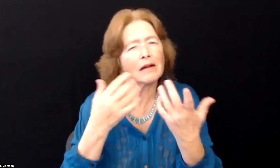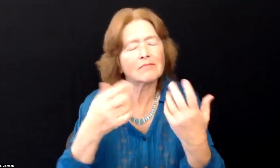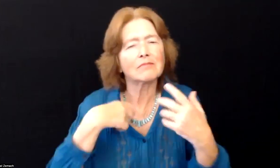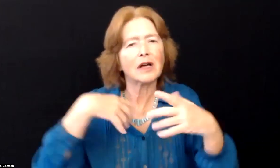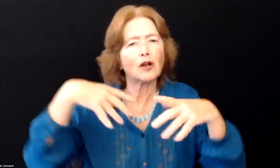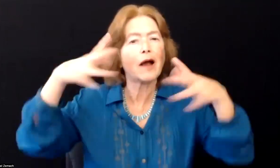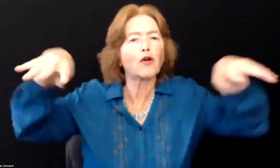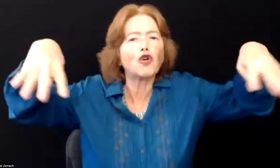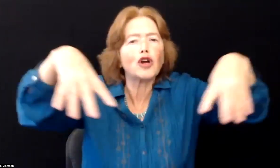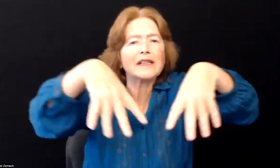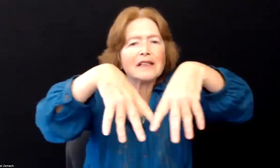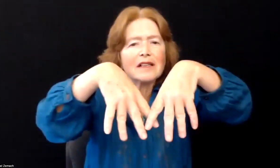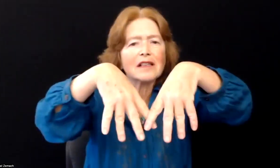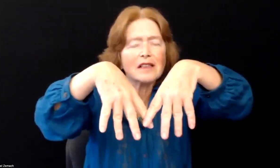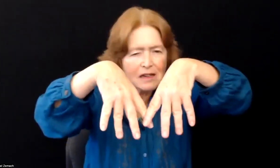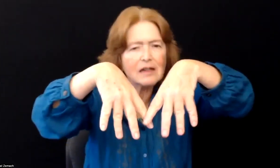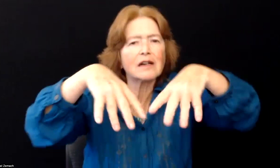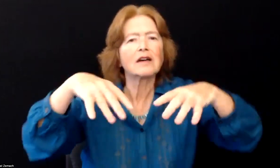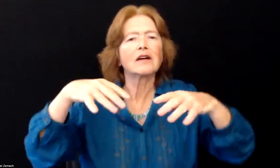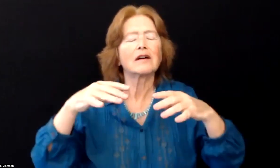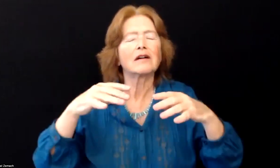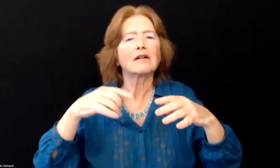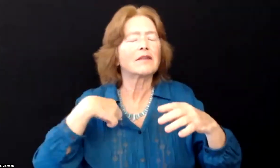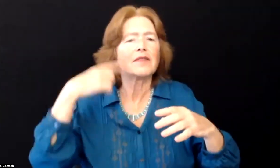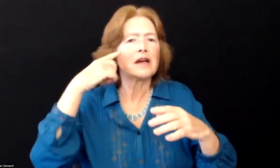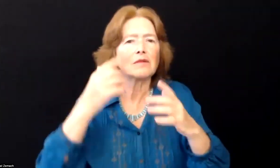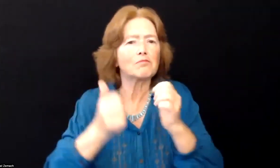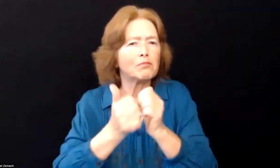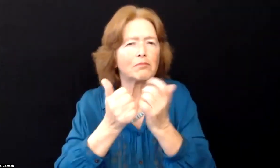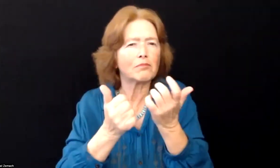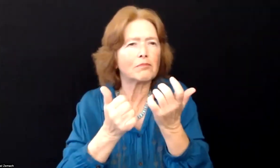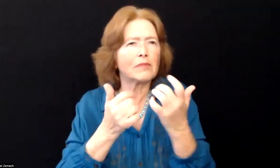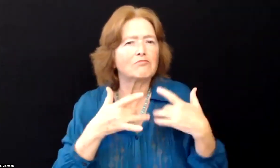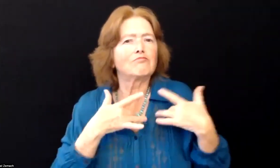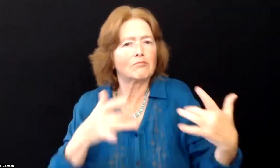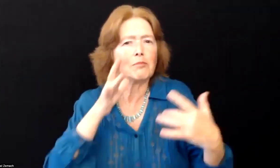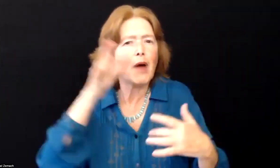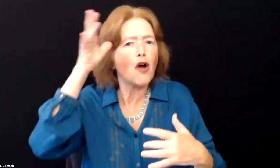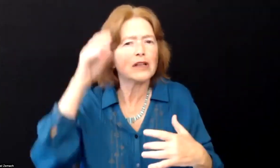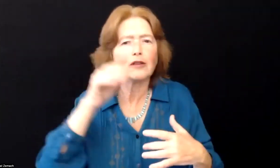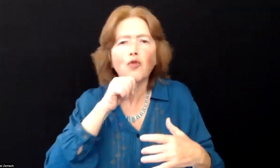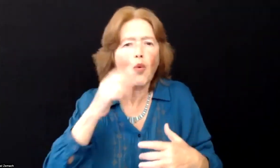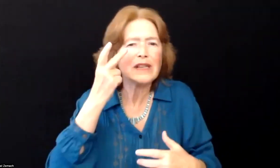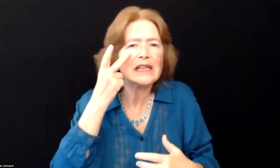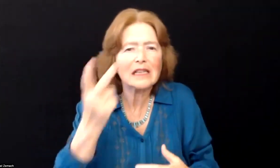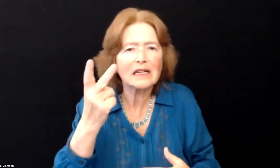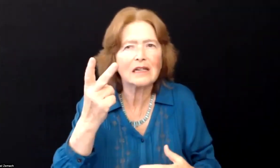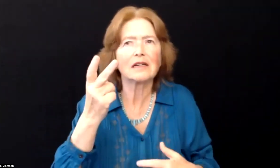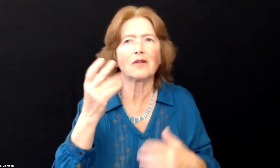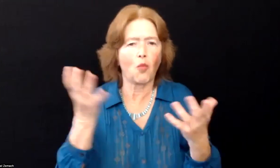evident. I wanted to really kind of shine a light on seeing that, because I think parents